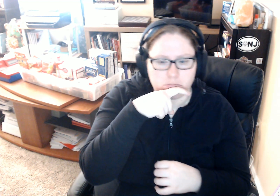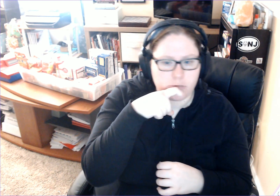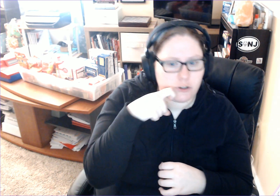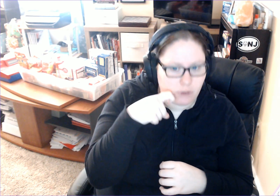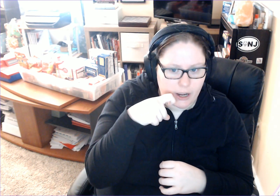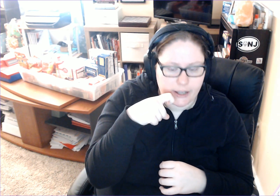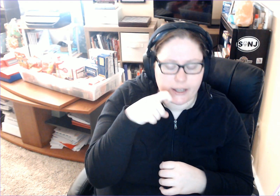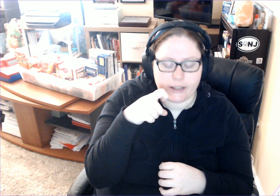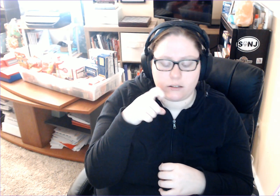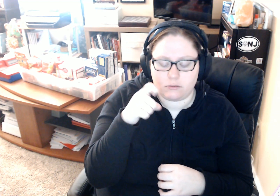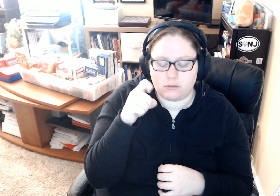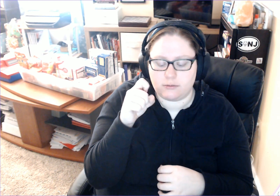Drying.